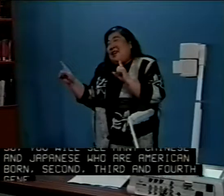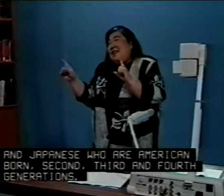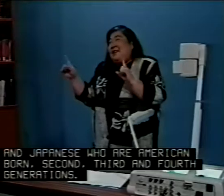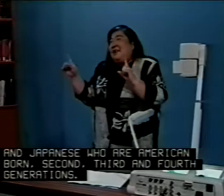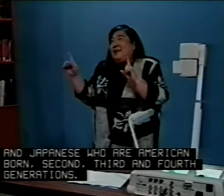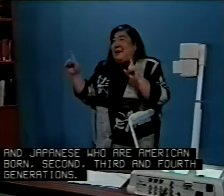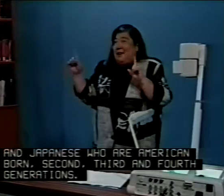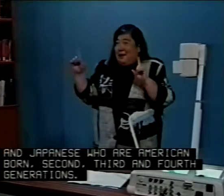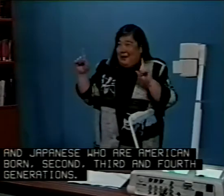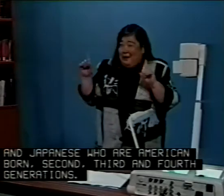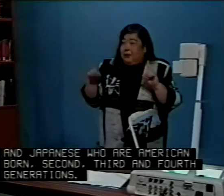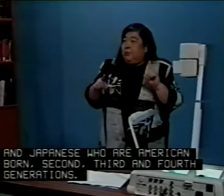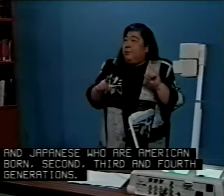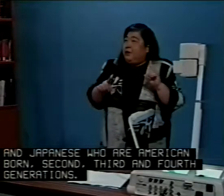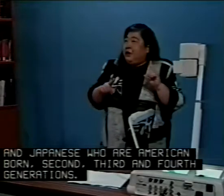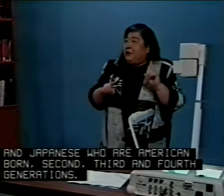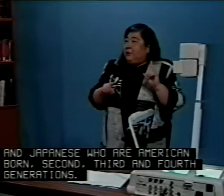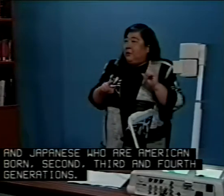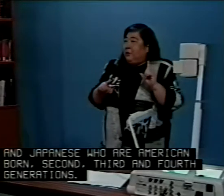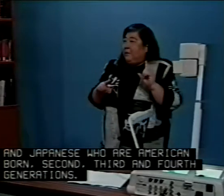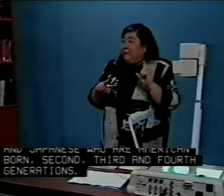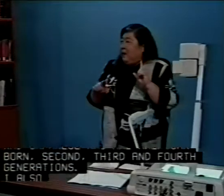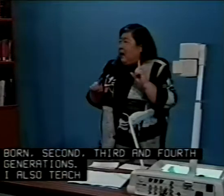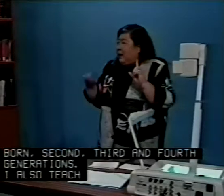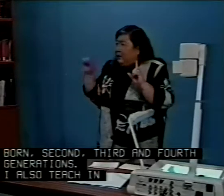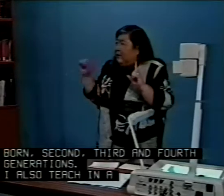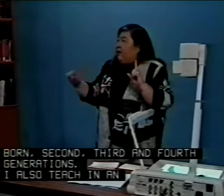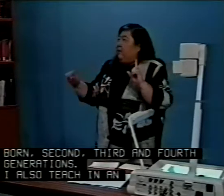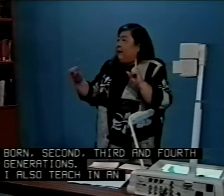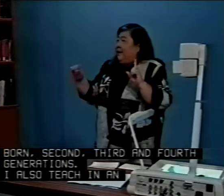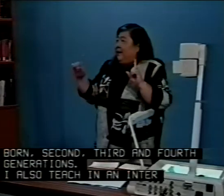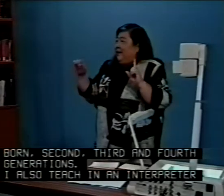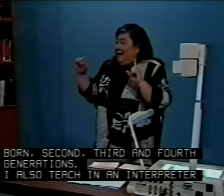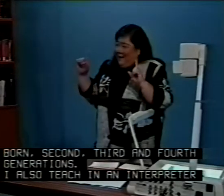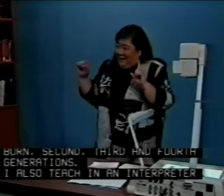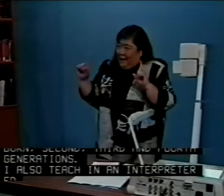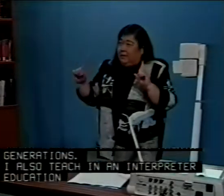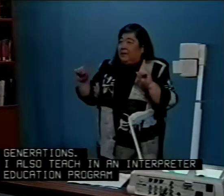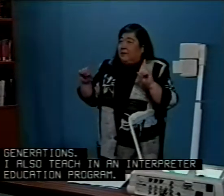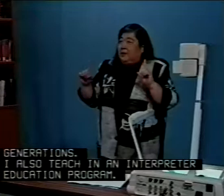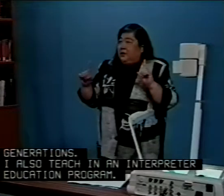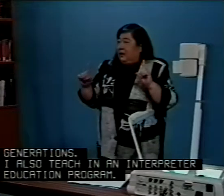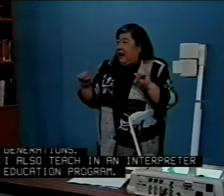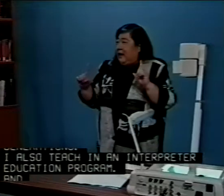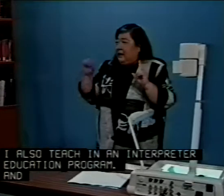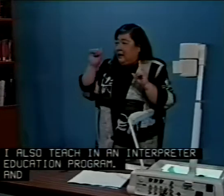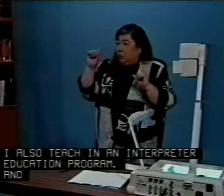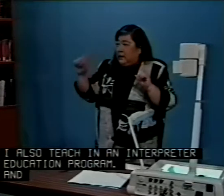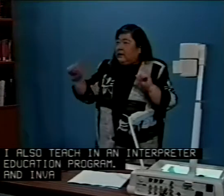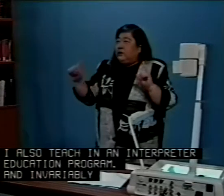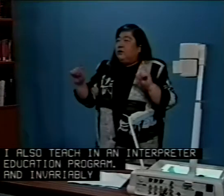in an interpreter education program, and invariably, every semester, I get at least one student who